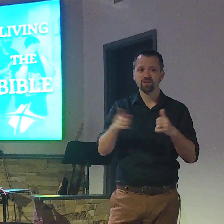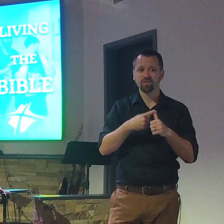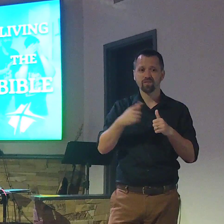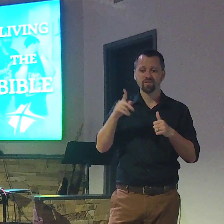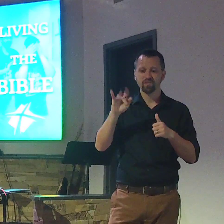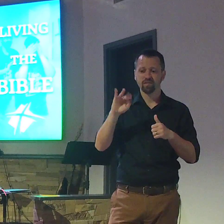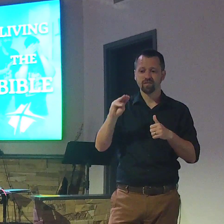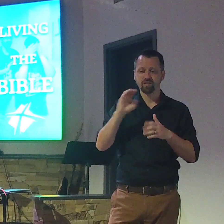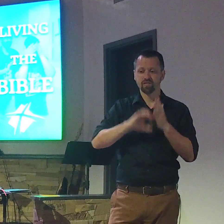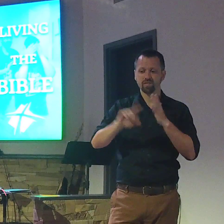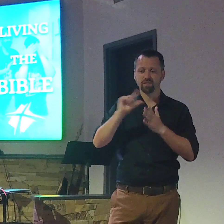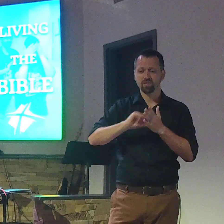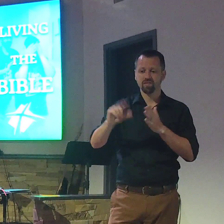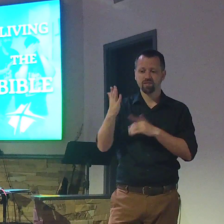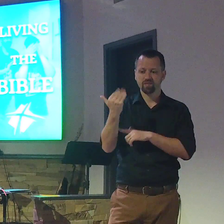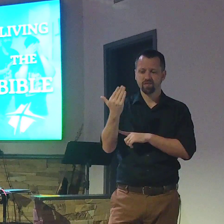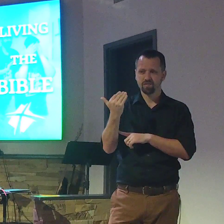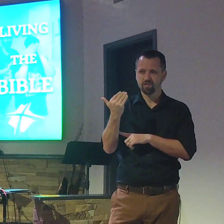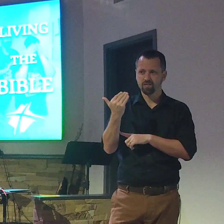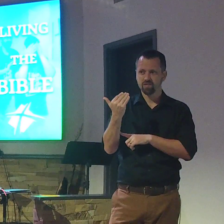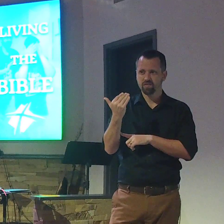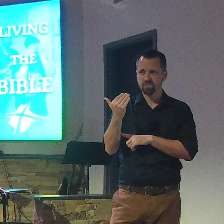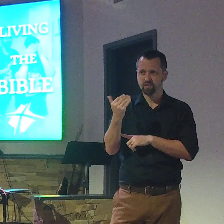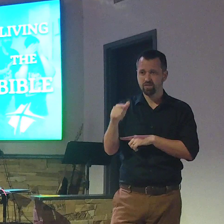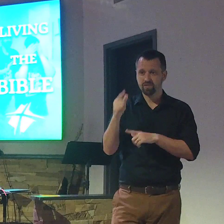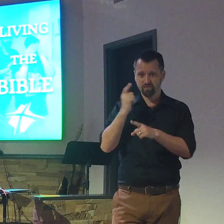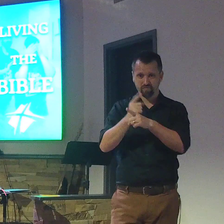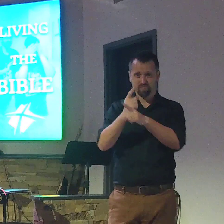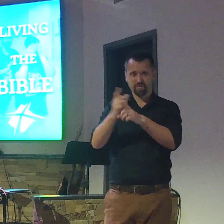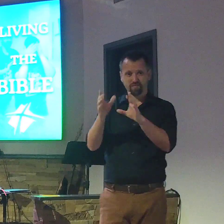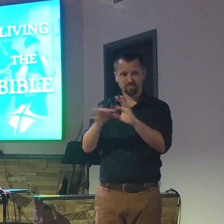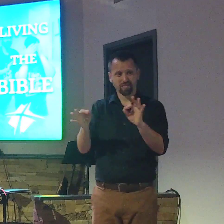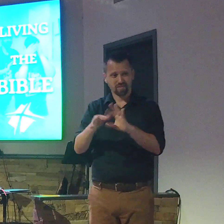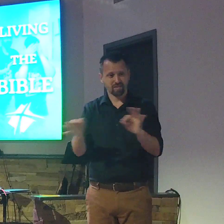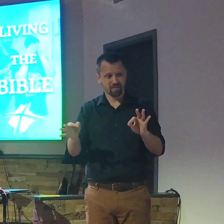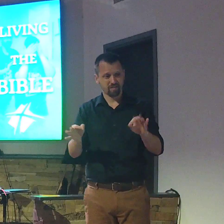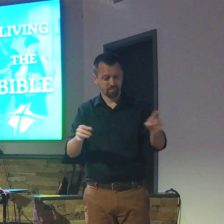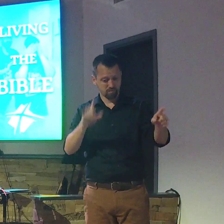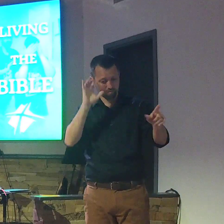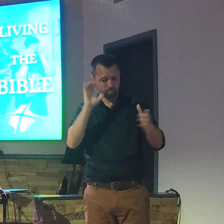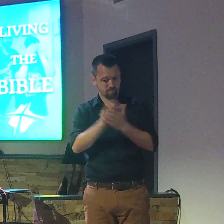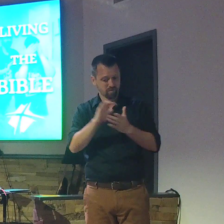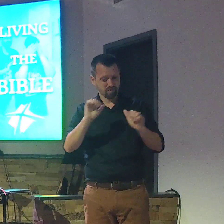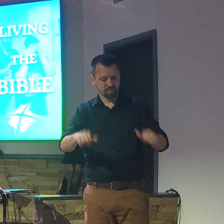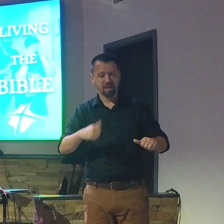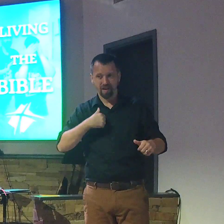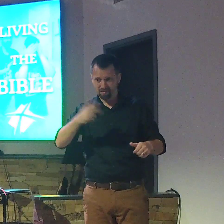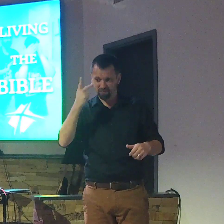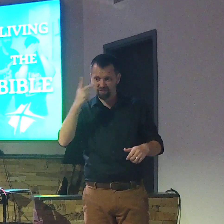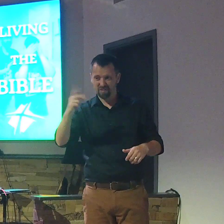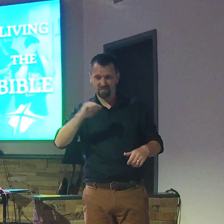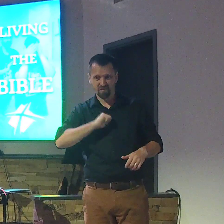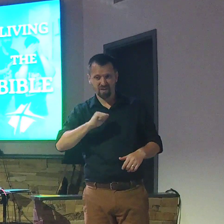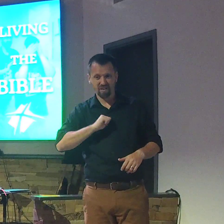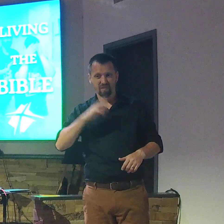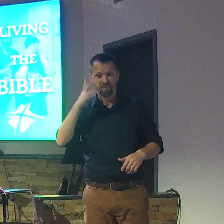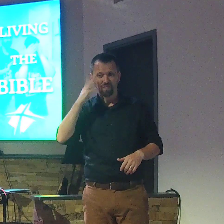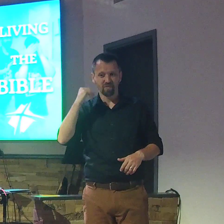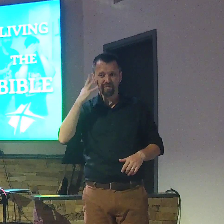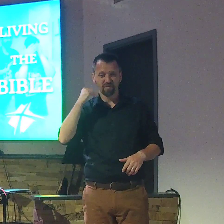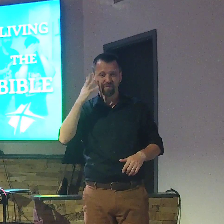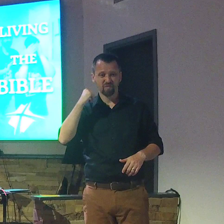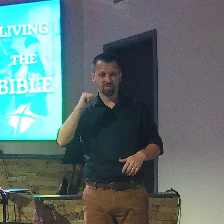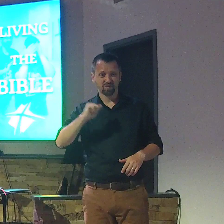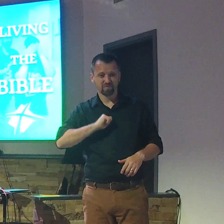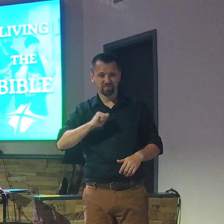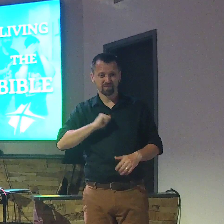chapter 1, verse 15. Paul says, this is a faithful saying. Paul's saying, hey, you can believe this. I've seen this with my own eyes. I've experienced this